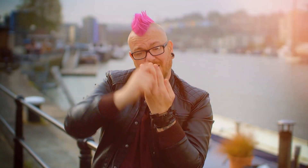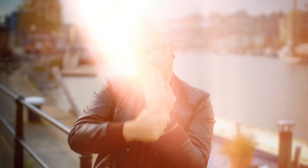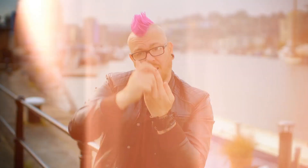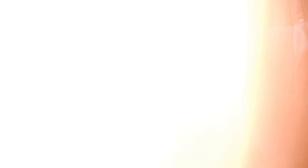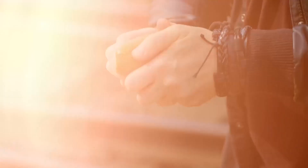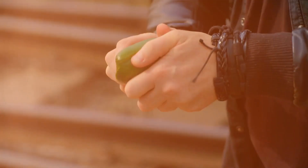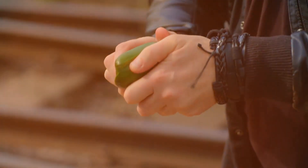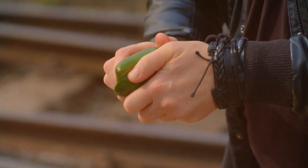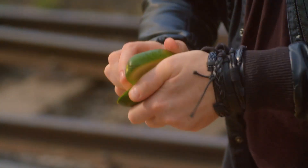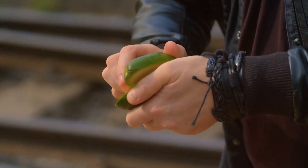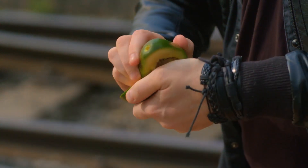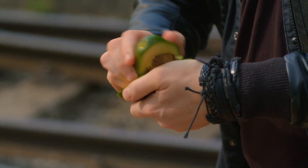skin.